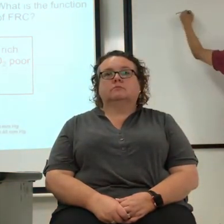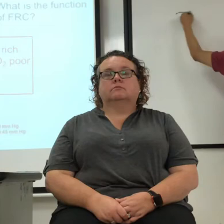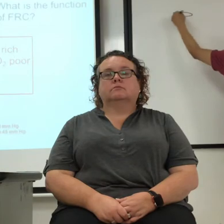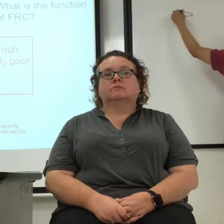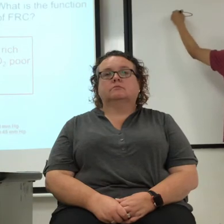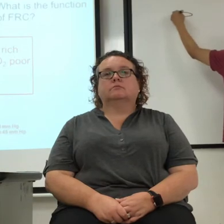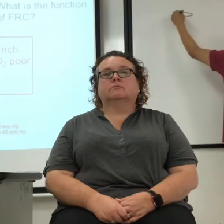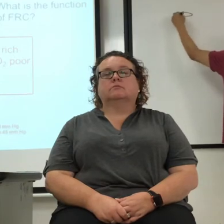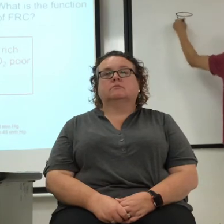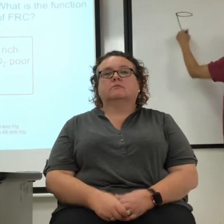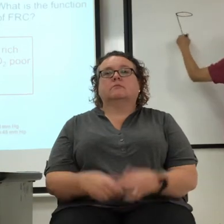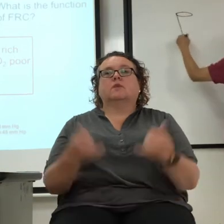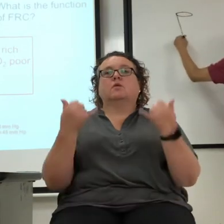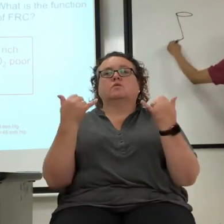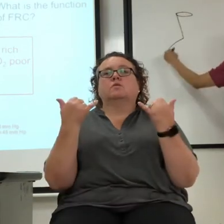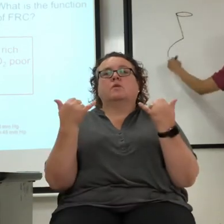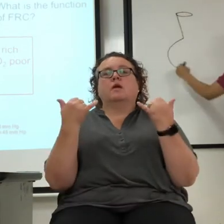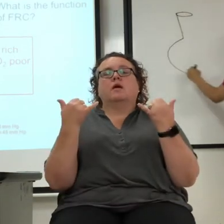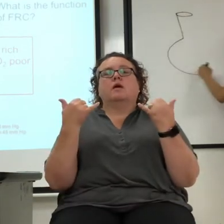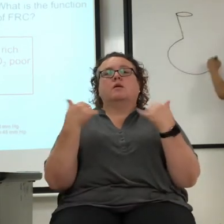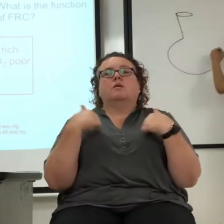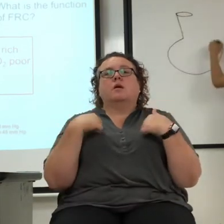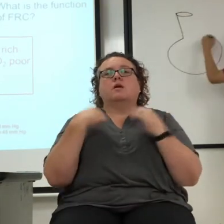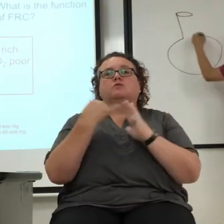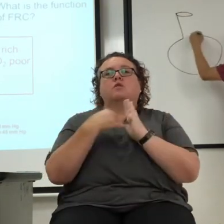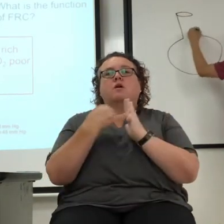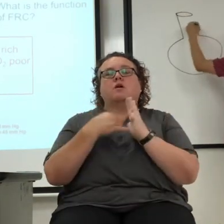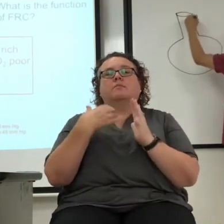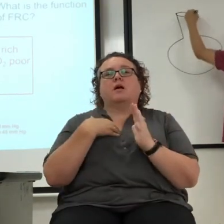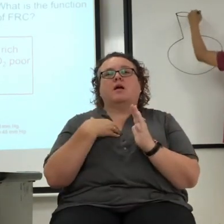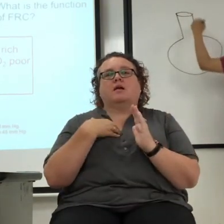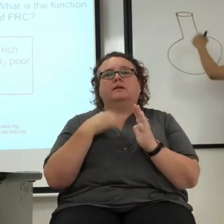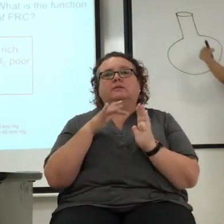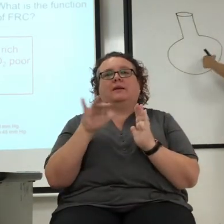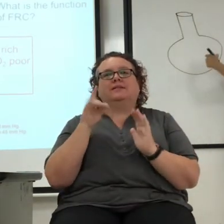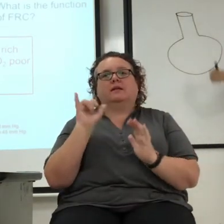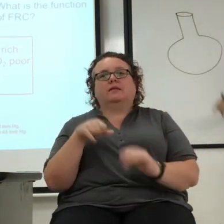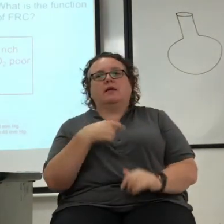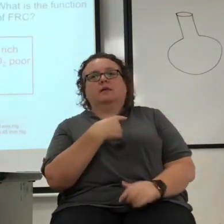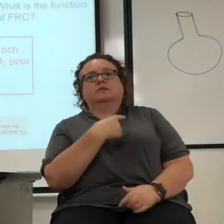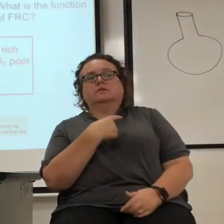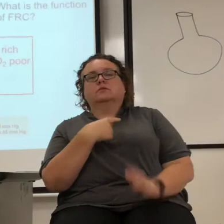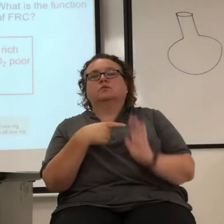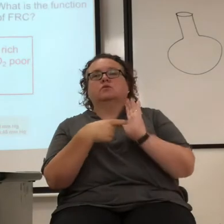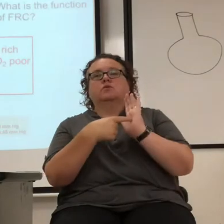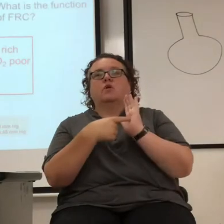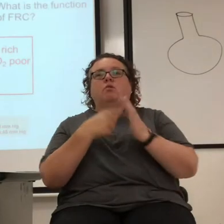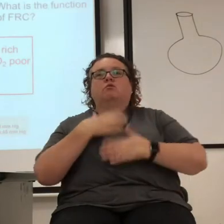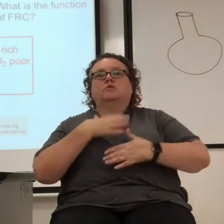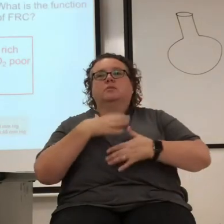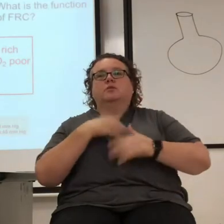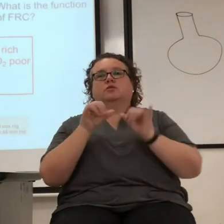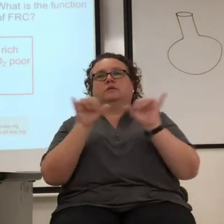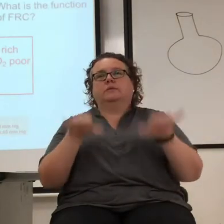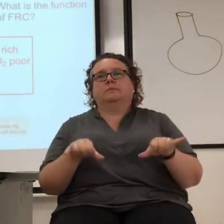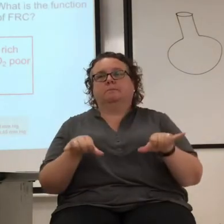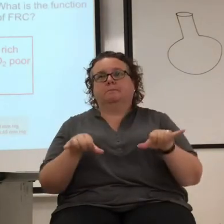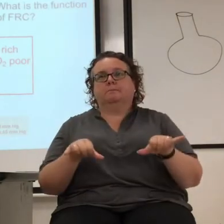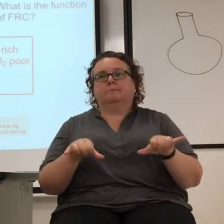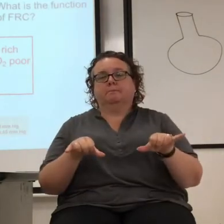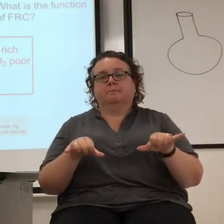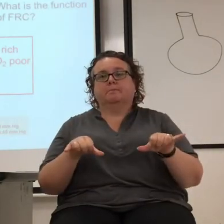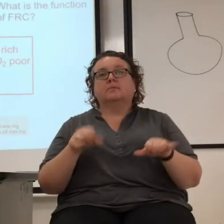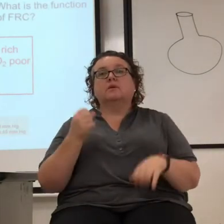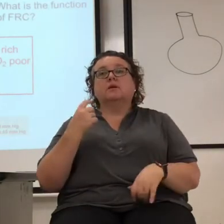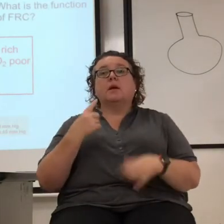So let me draw my alveolar space like that, symbolize the respiratory system.